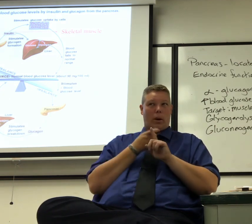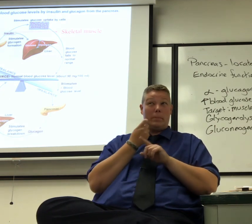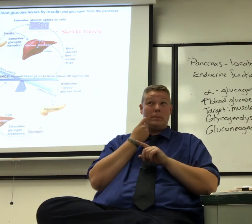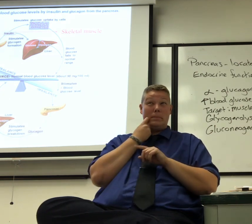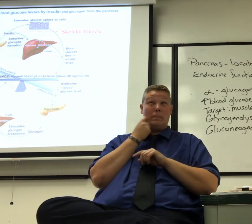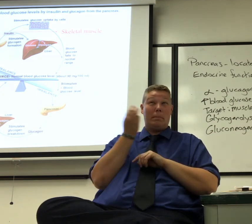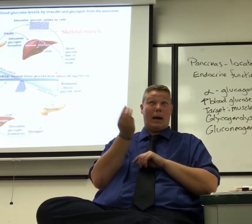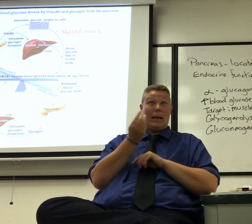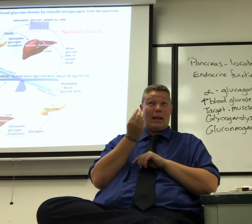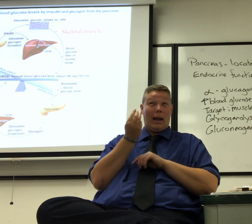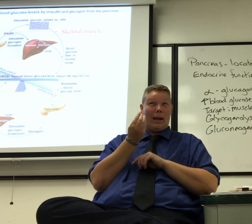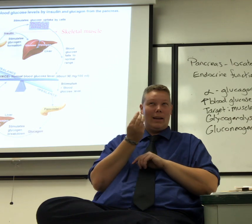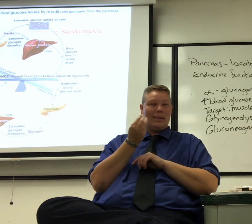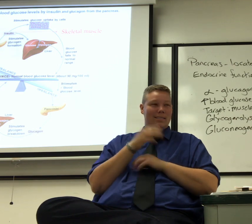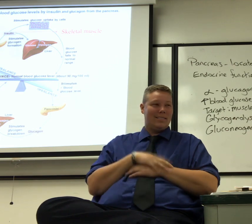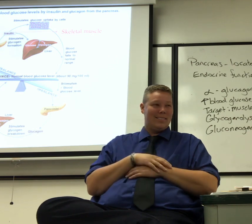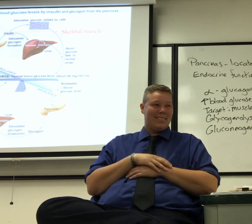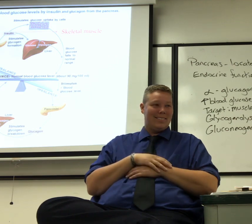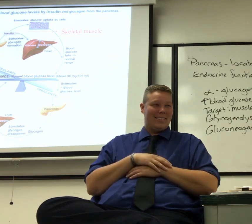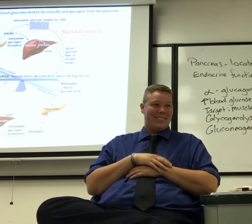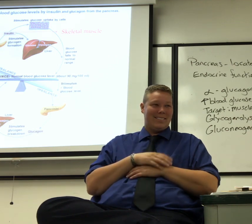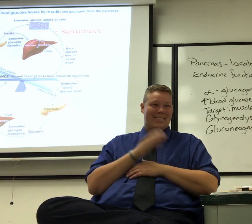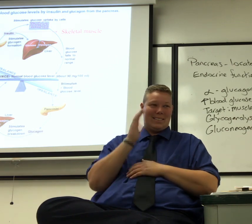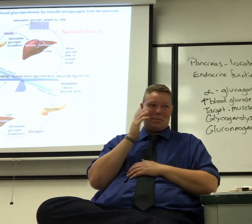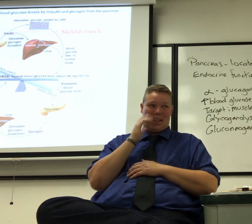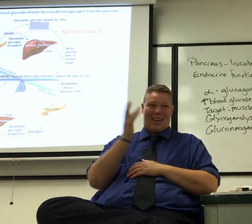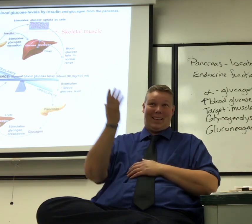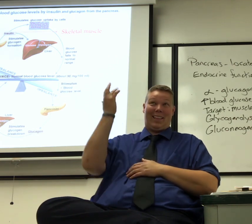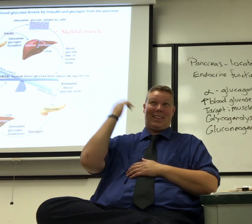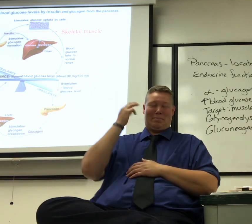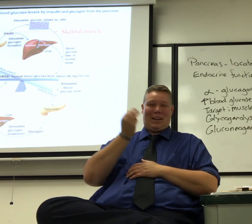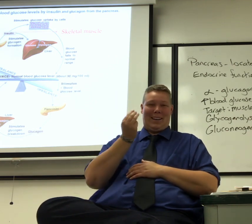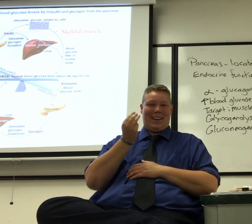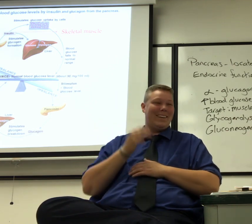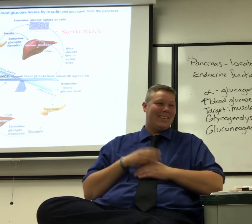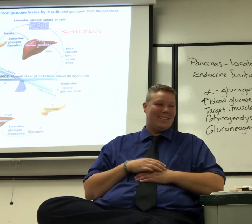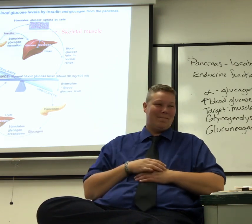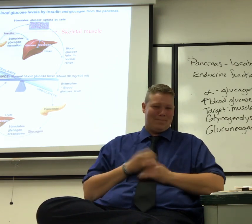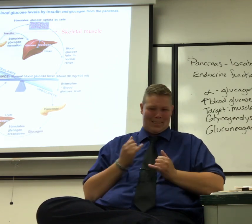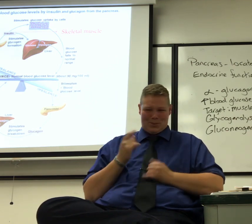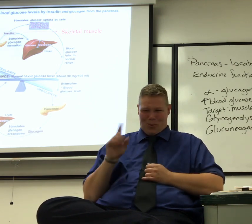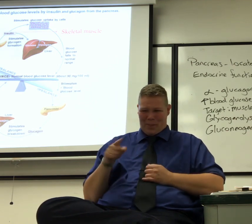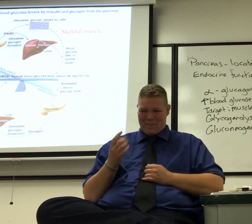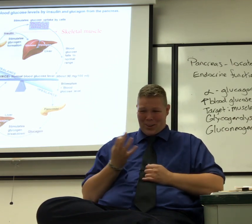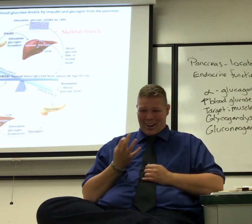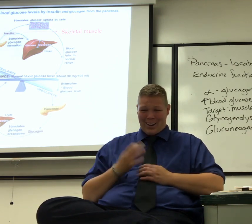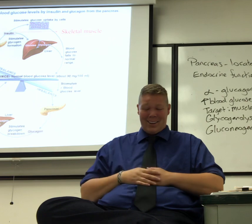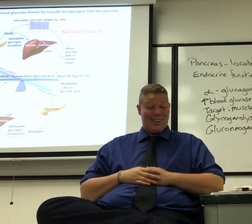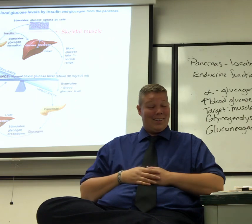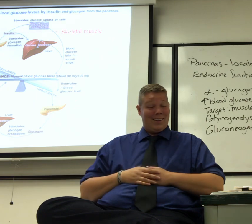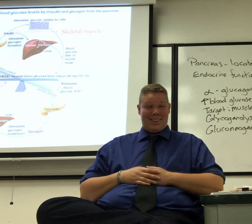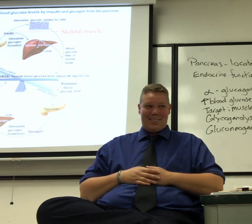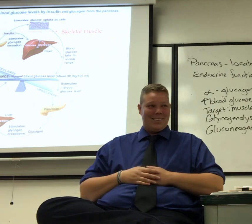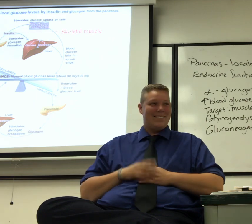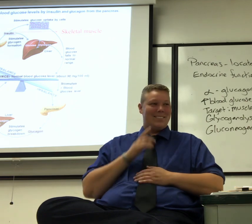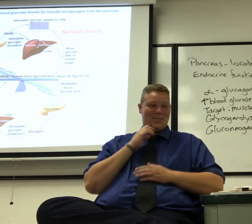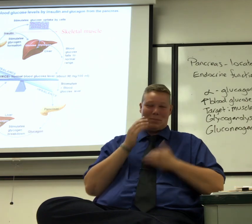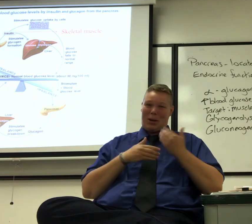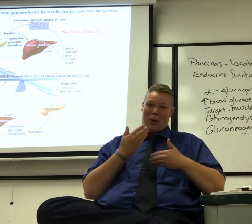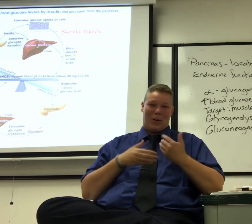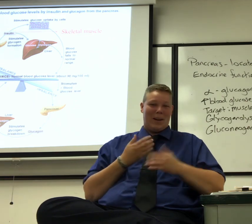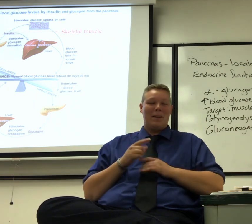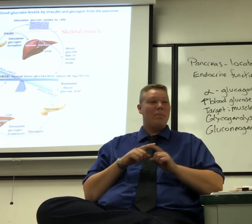Remember this figure? This is the first one I showed you, I think, from Monday. Seems like it's